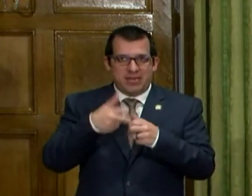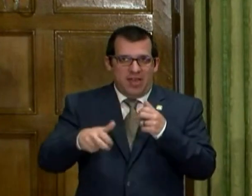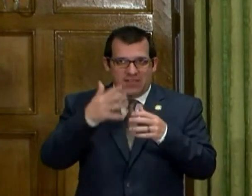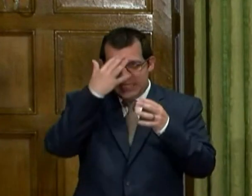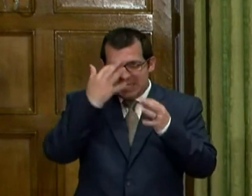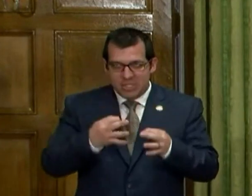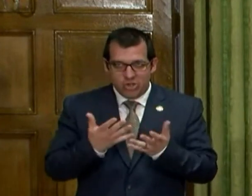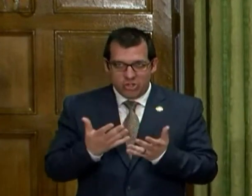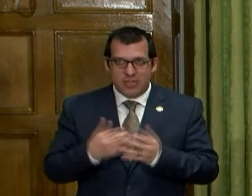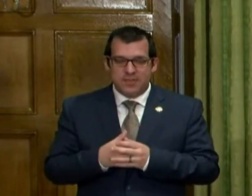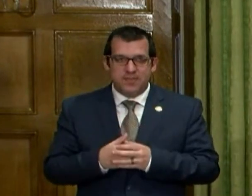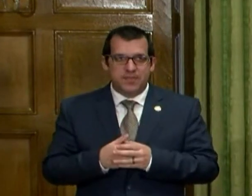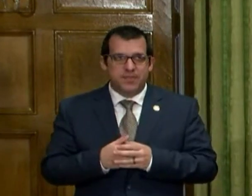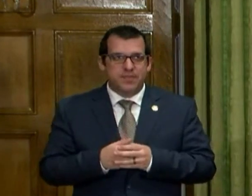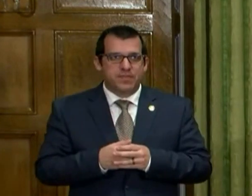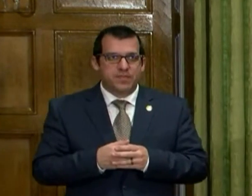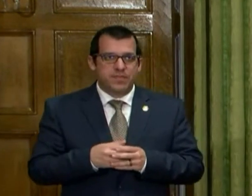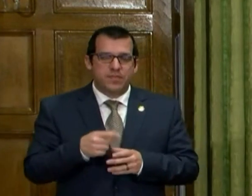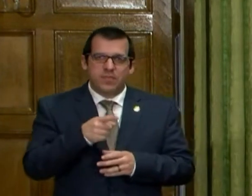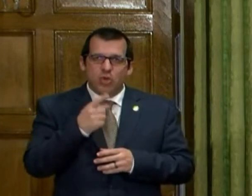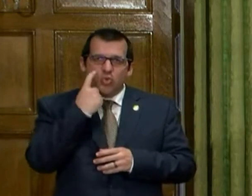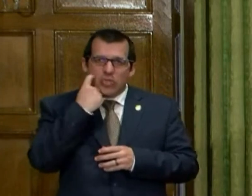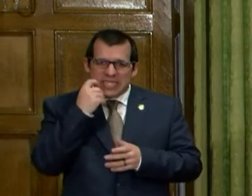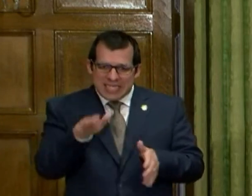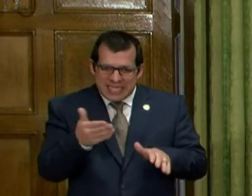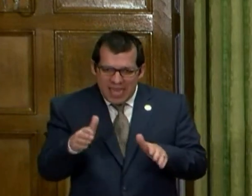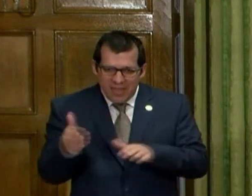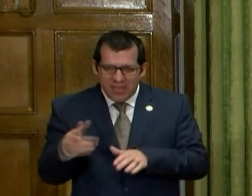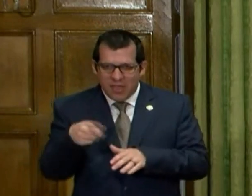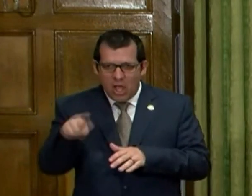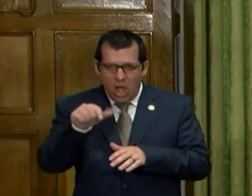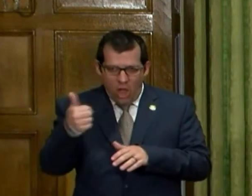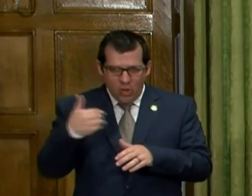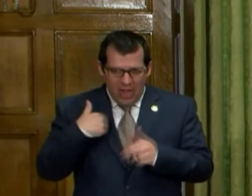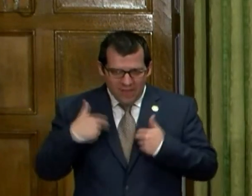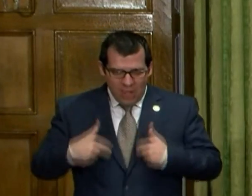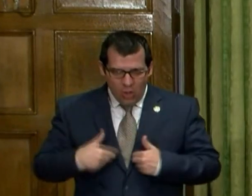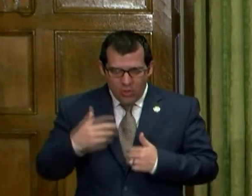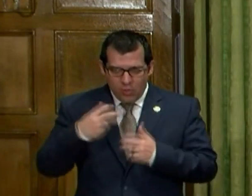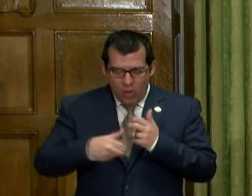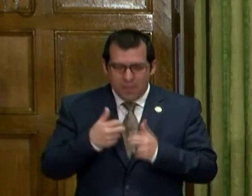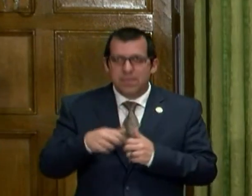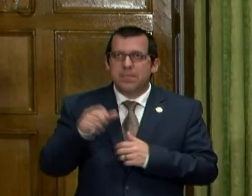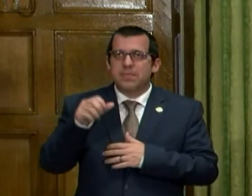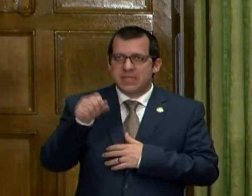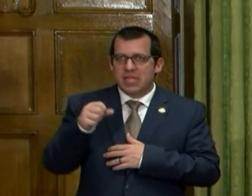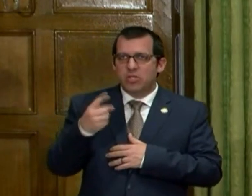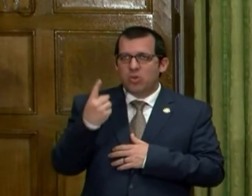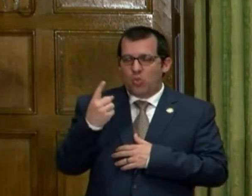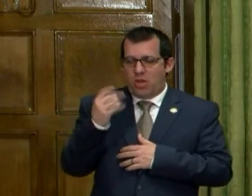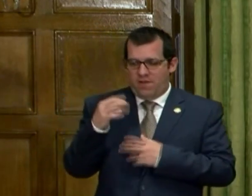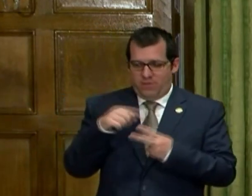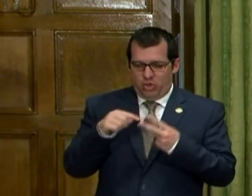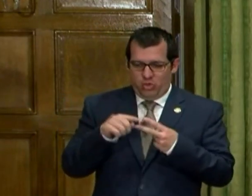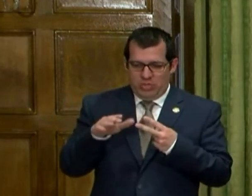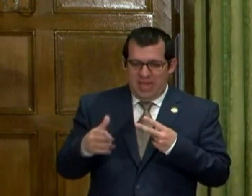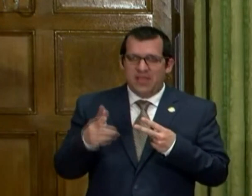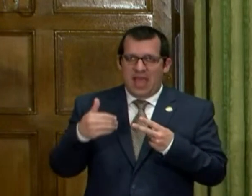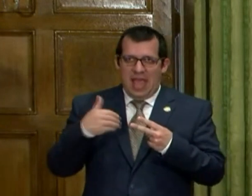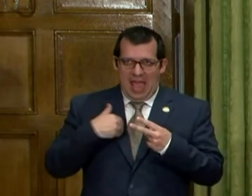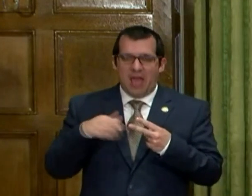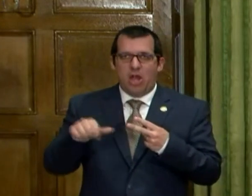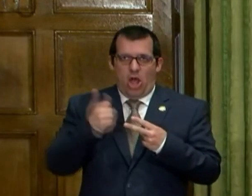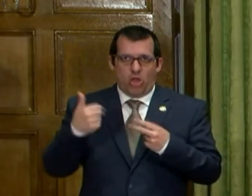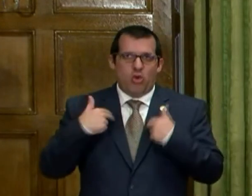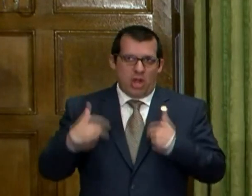recent deaths, did any of them have any underlying conditions? Yes. one of these two at least had significant